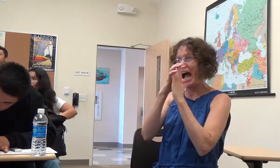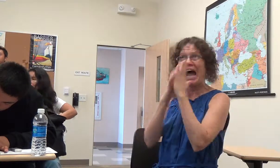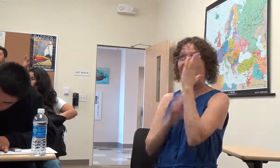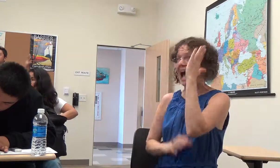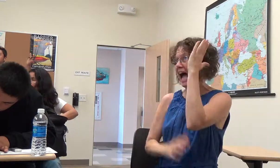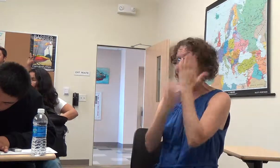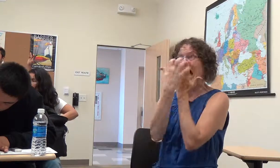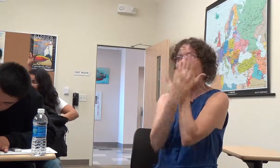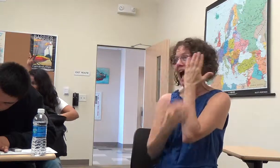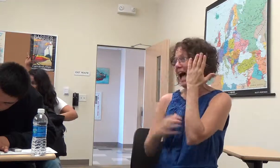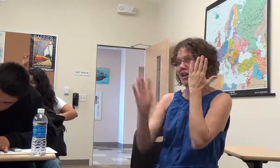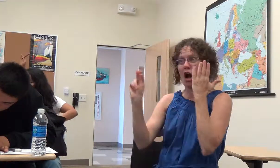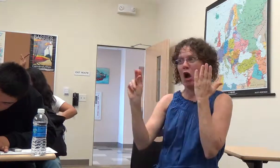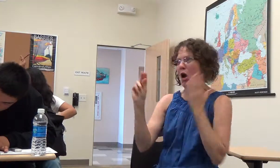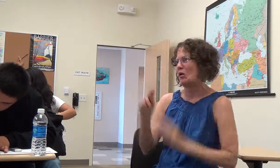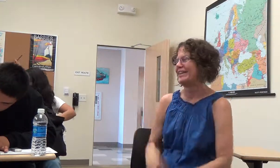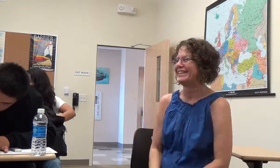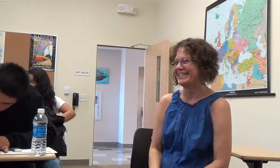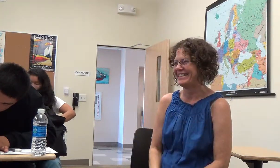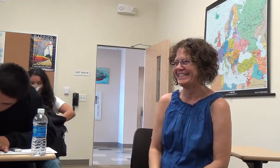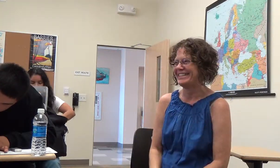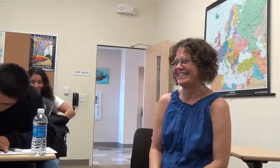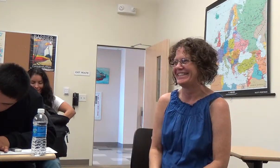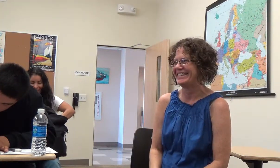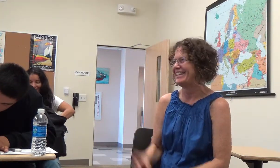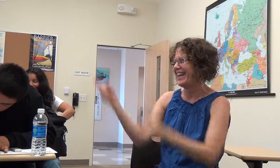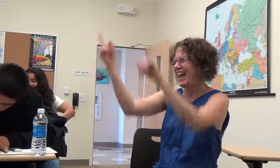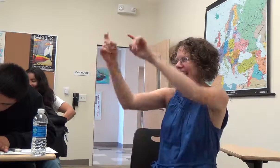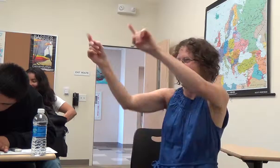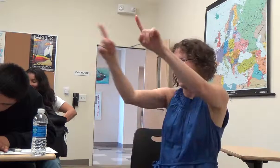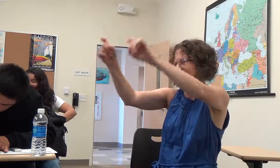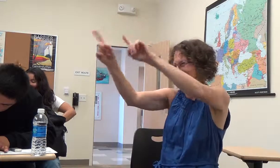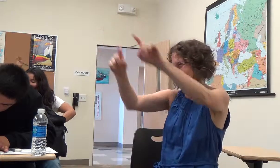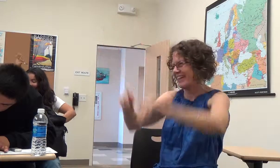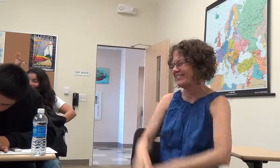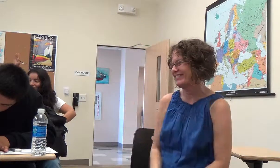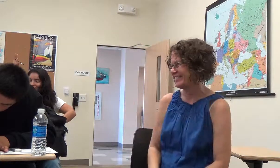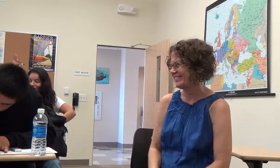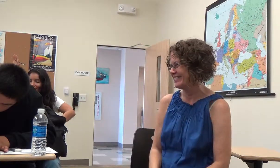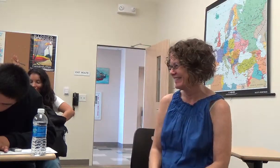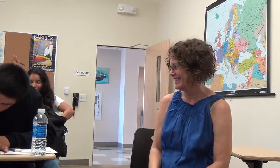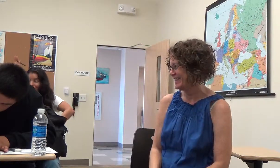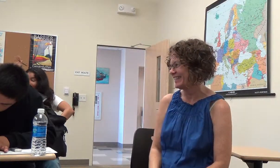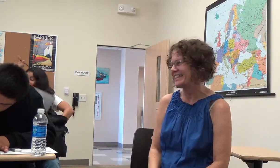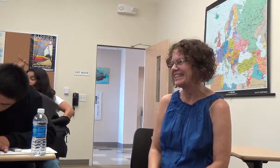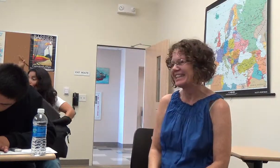This is just for me to read and work on your writing for you. Oh,